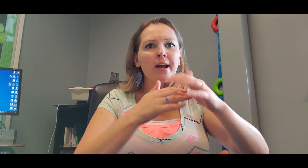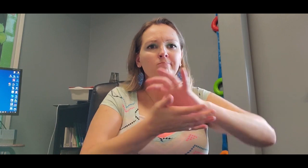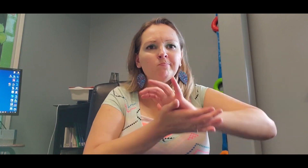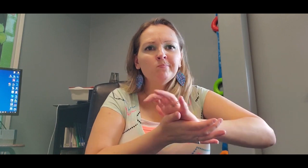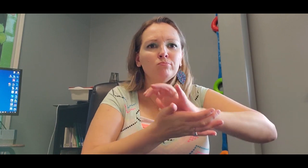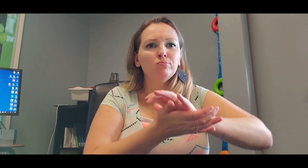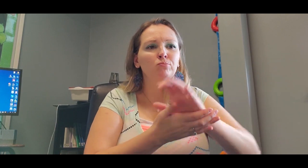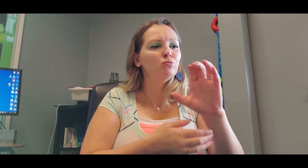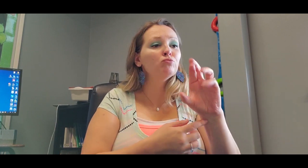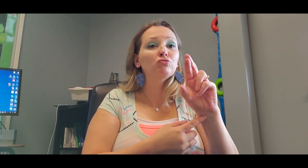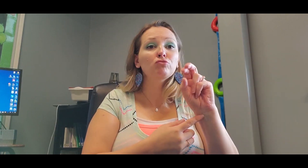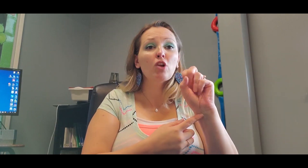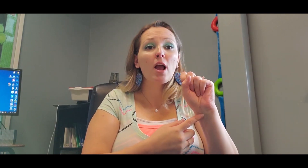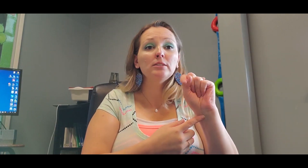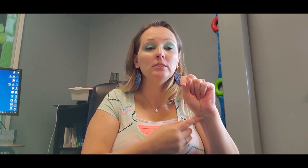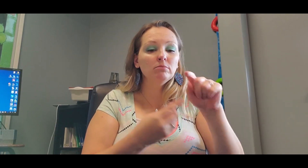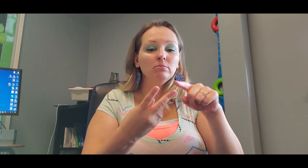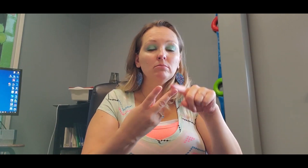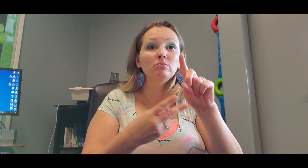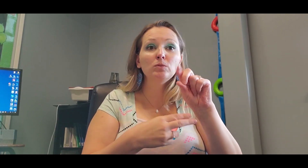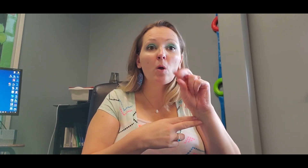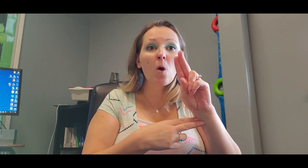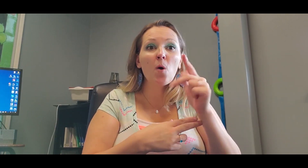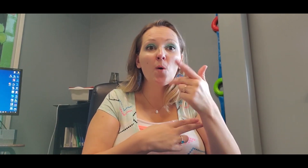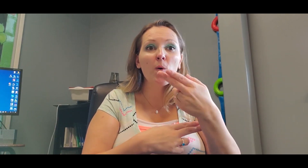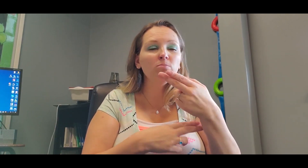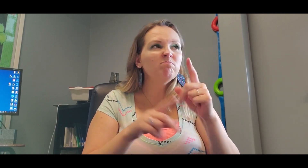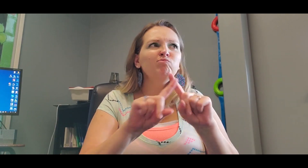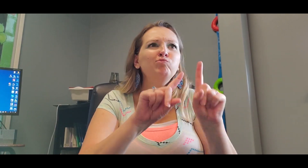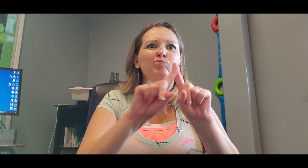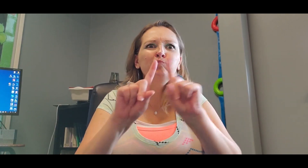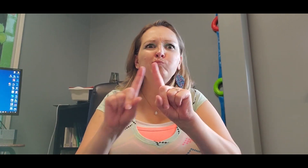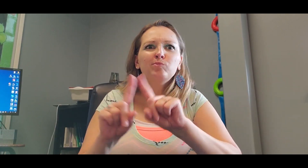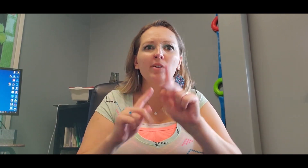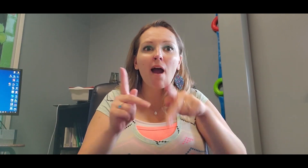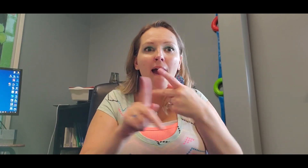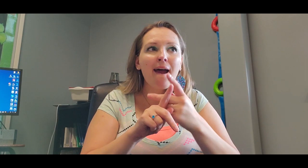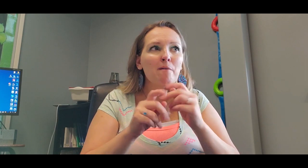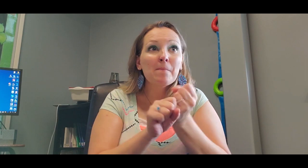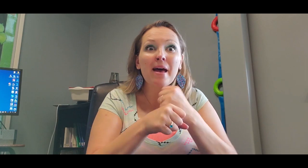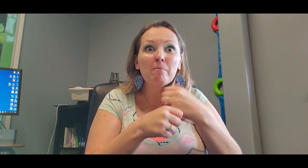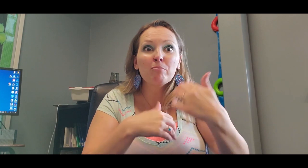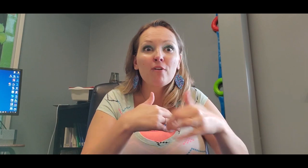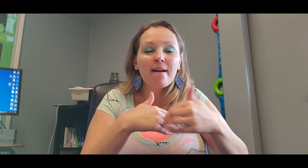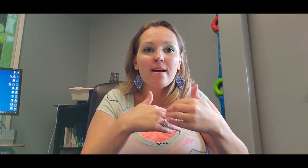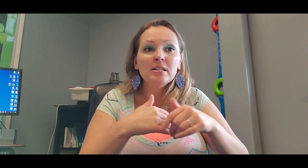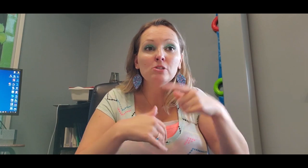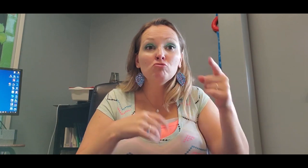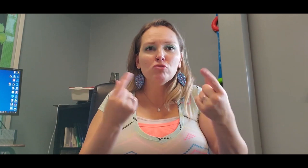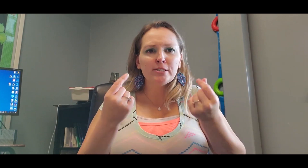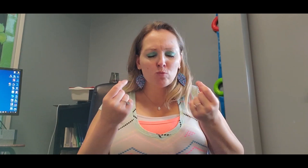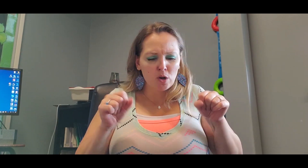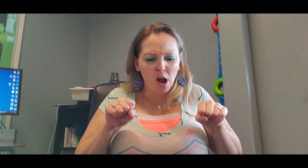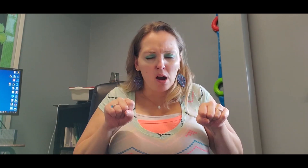looks very serious. There's different kinds of ways that you can make bread by rolling out the